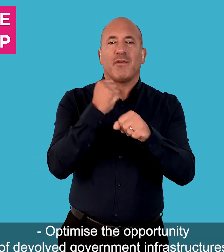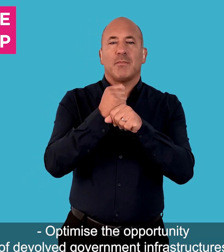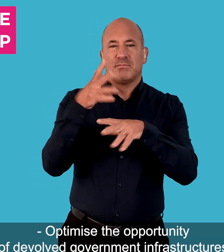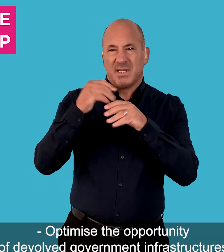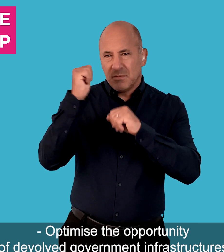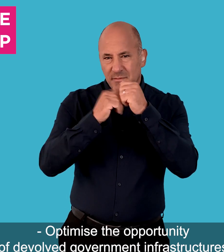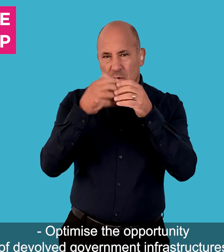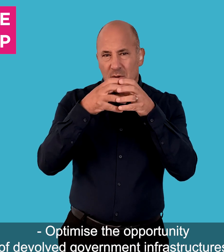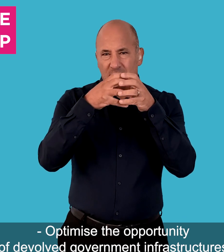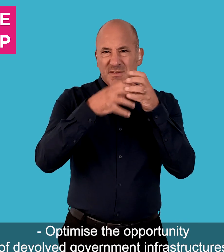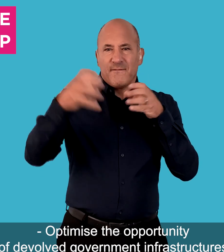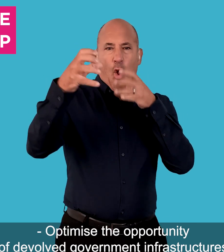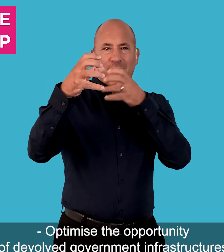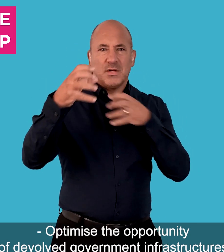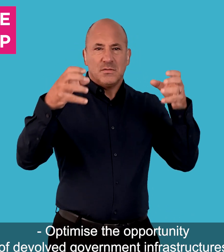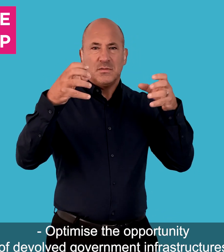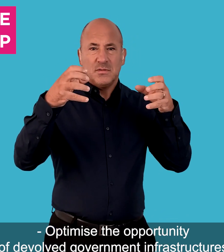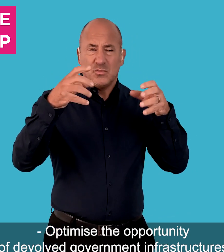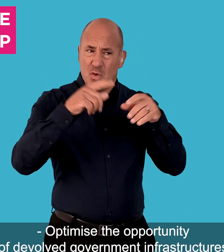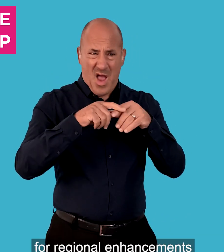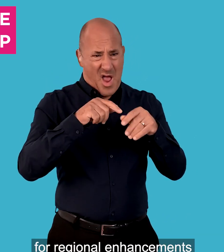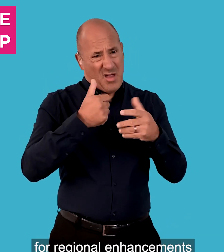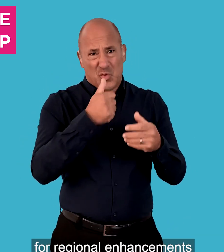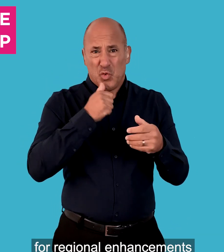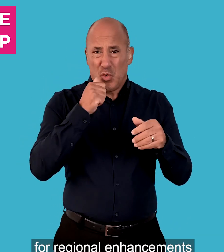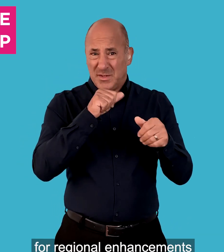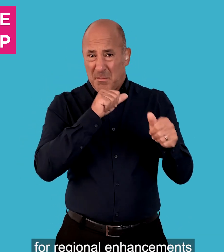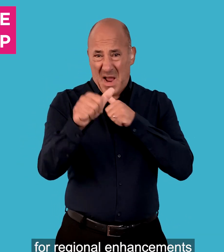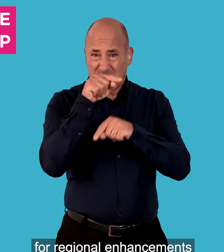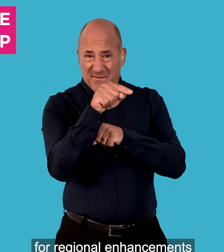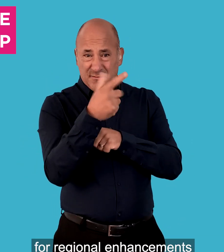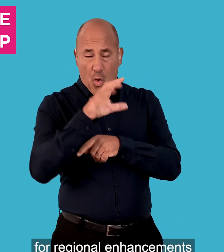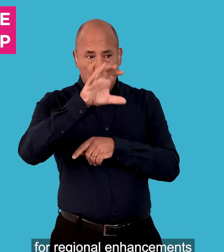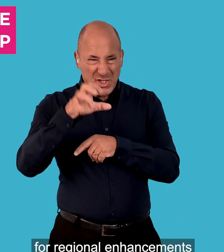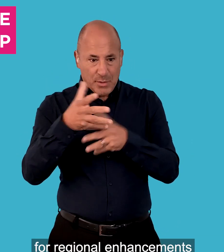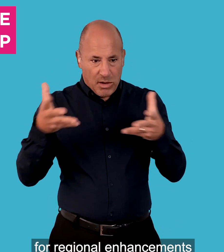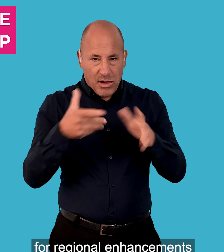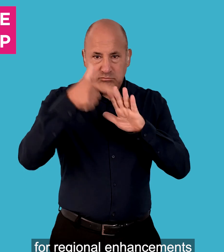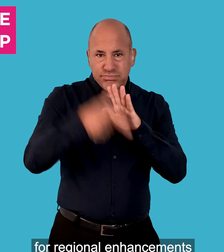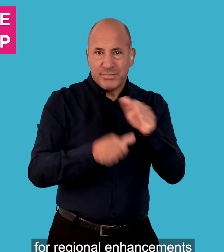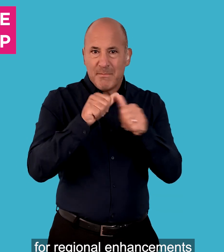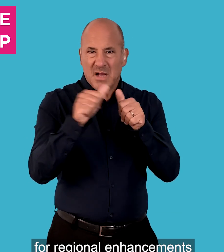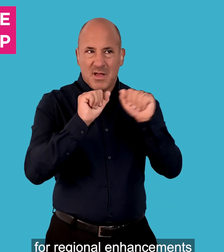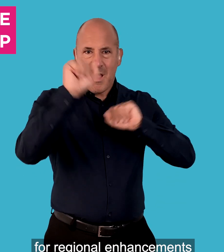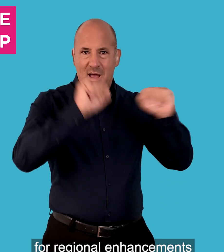Optimise the opportunity for devolved government infrastructures, for regional enhancements.